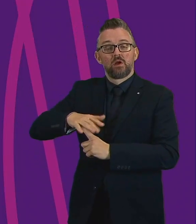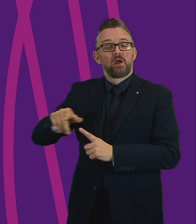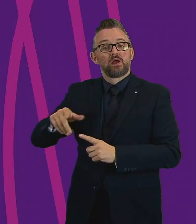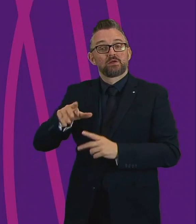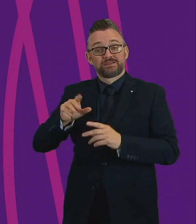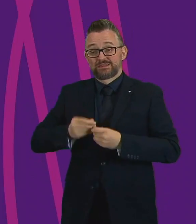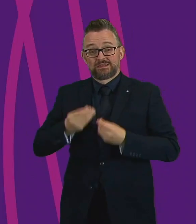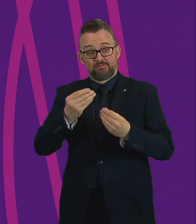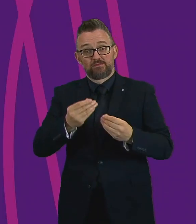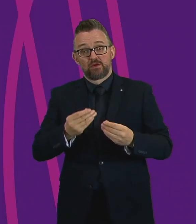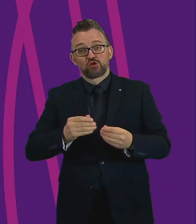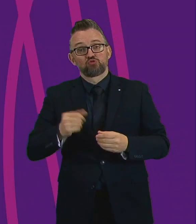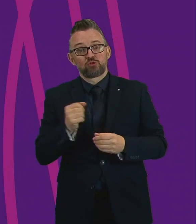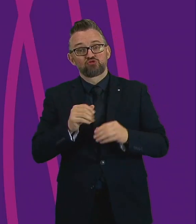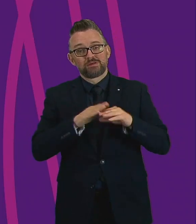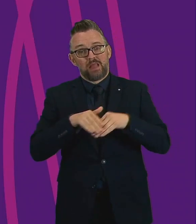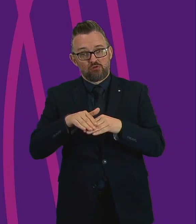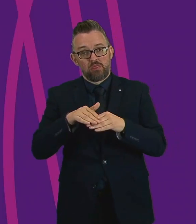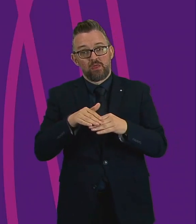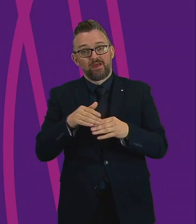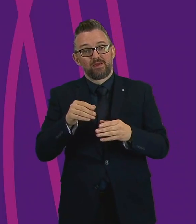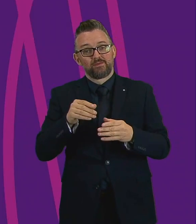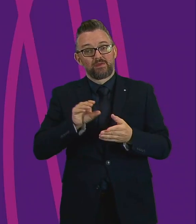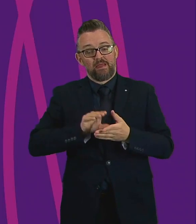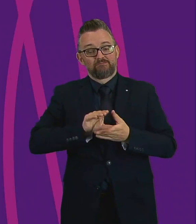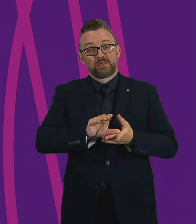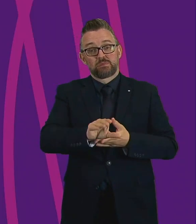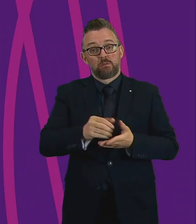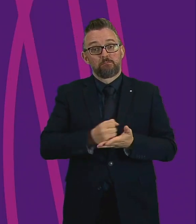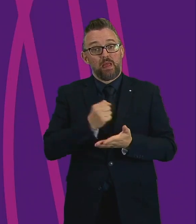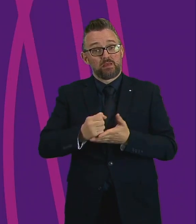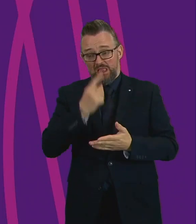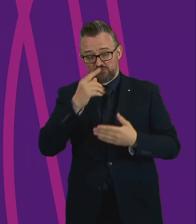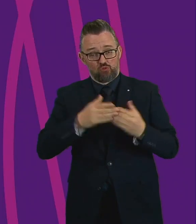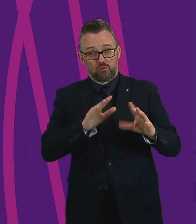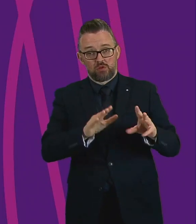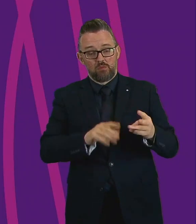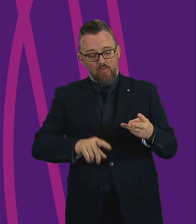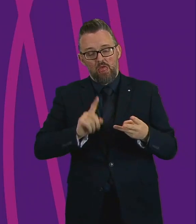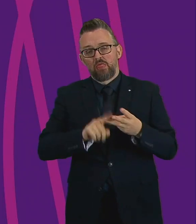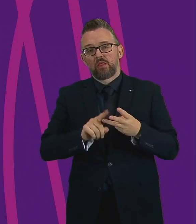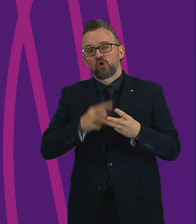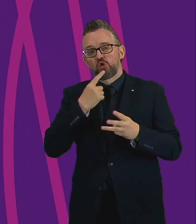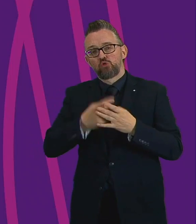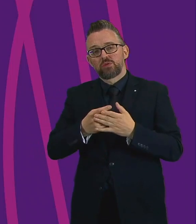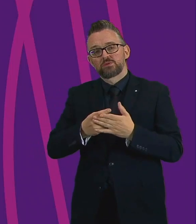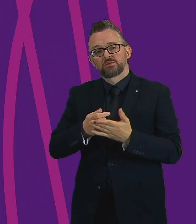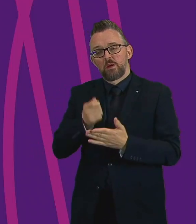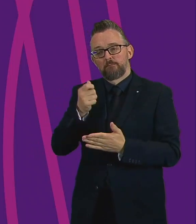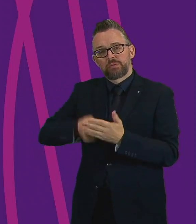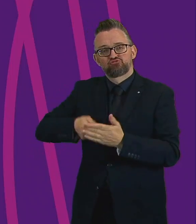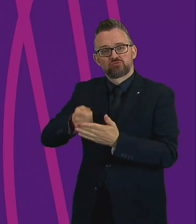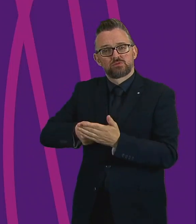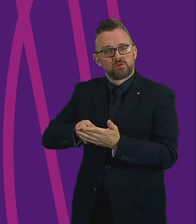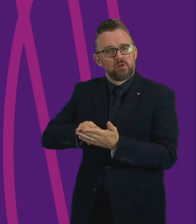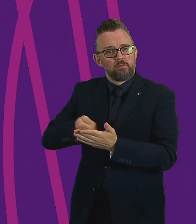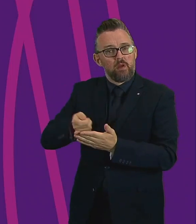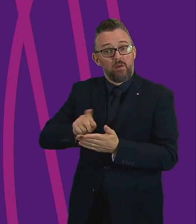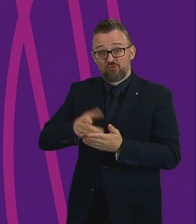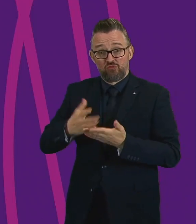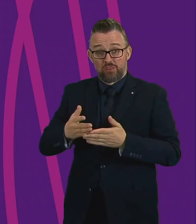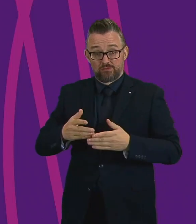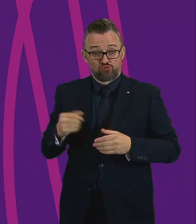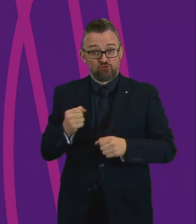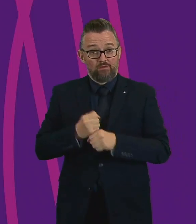Scottish National Investment Bank. The third action is around public procurement, which has come on leaps and bounds under the